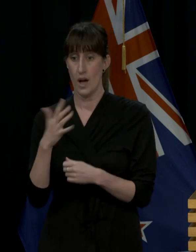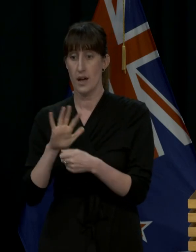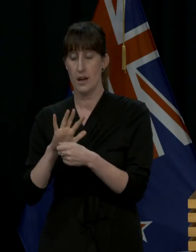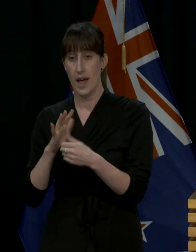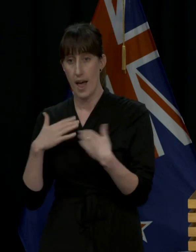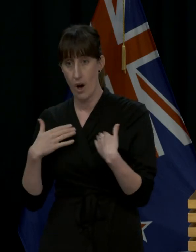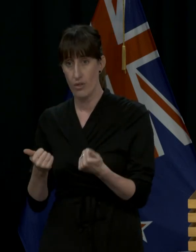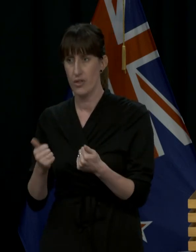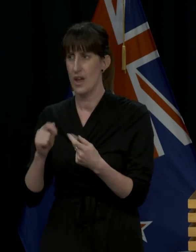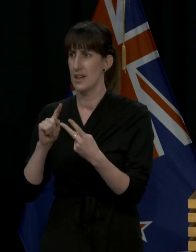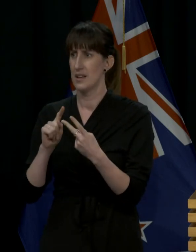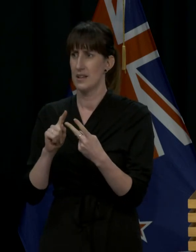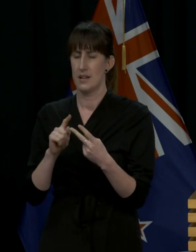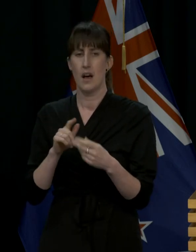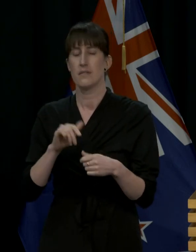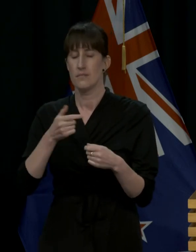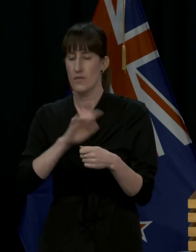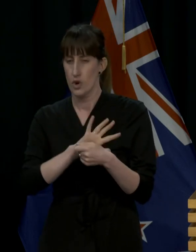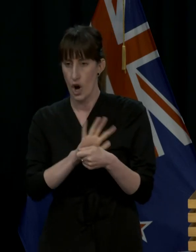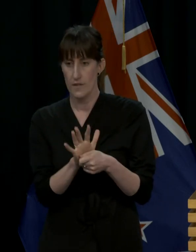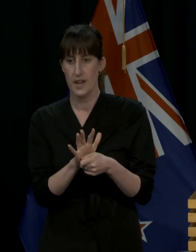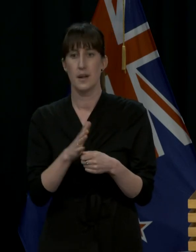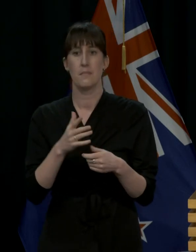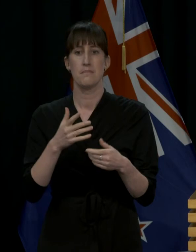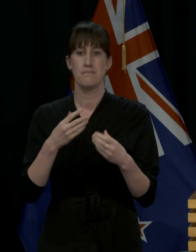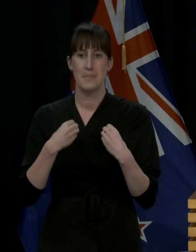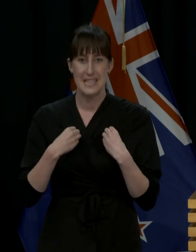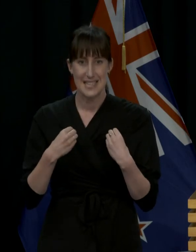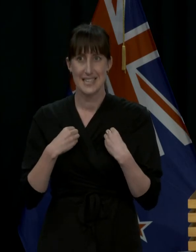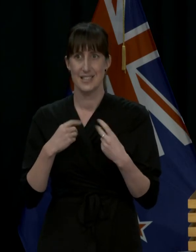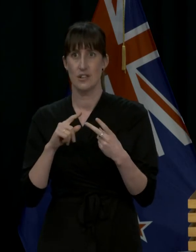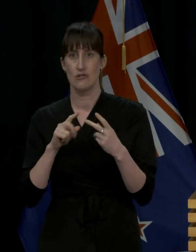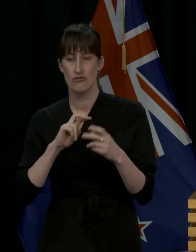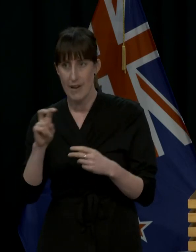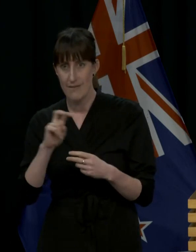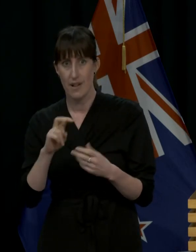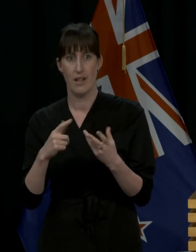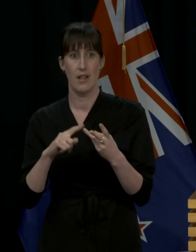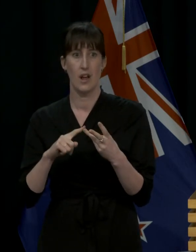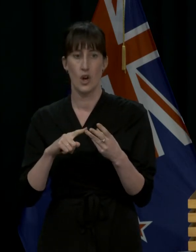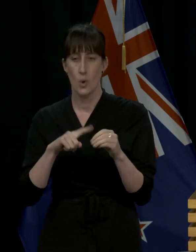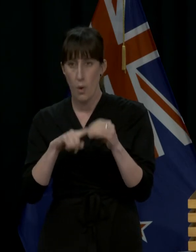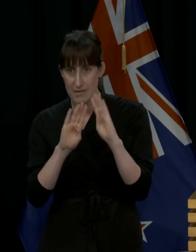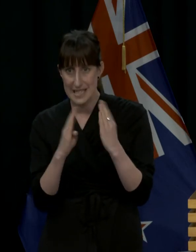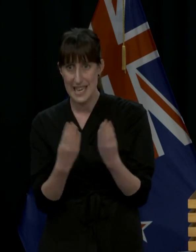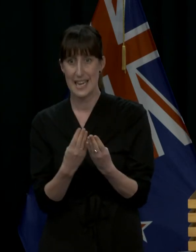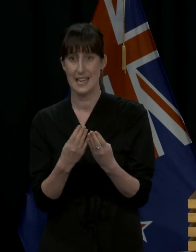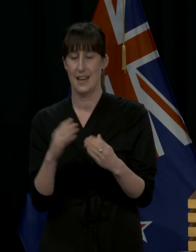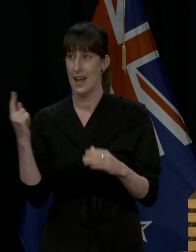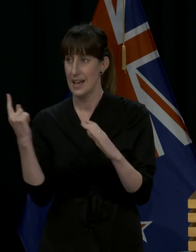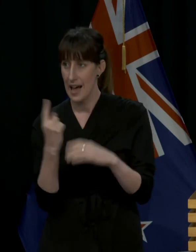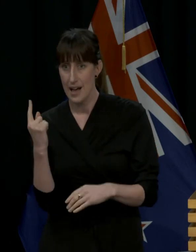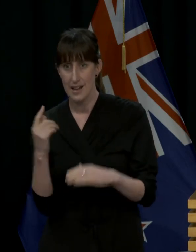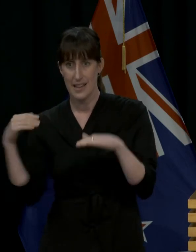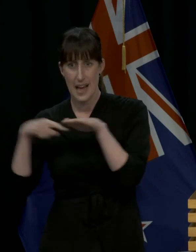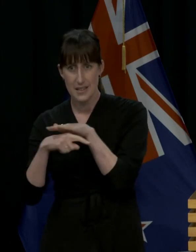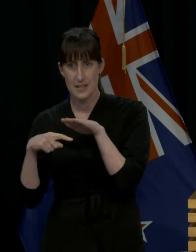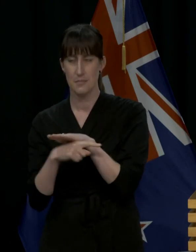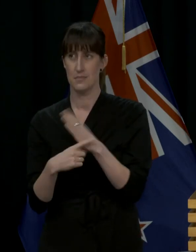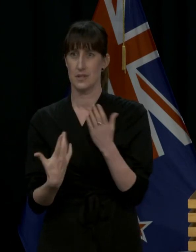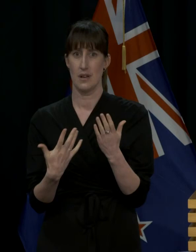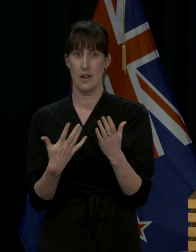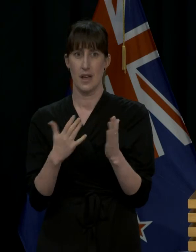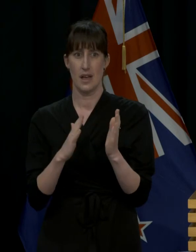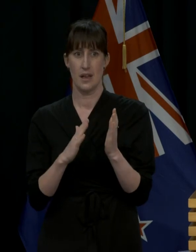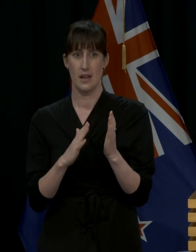and Innovation for quarantine, transport and civil aviation, customs and MPI. What wasn't working was